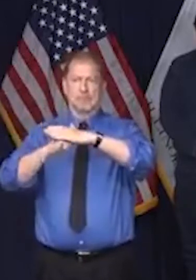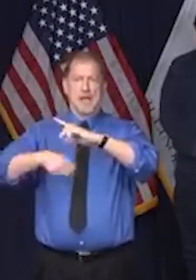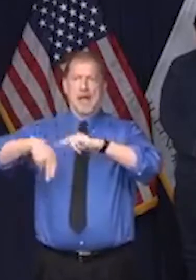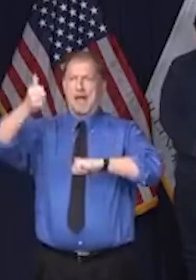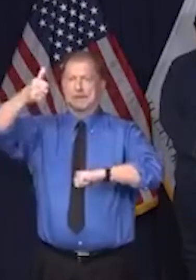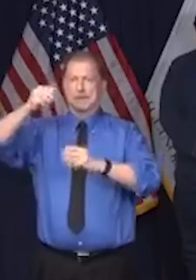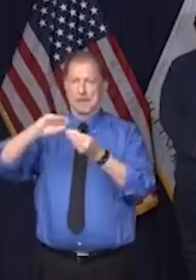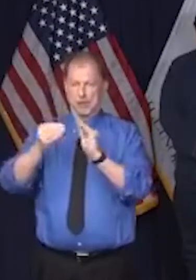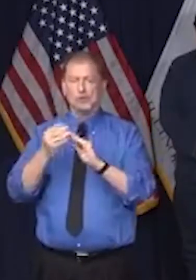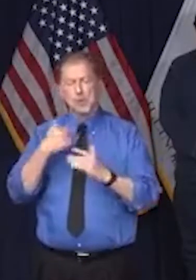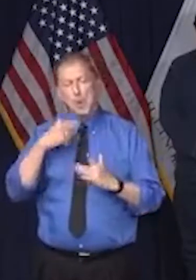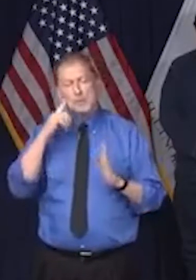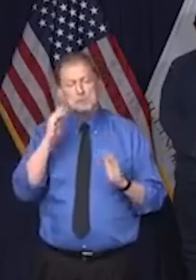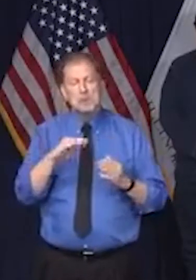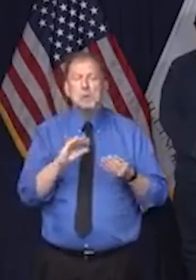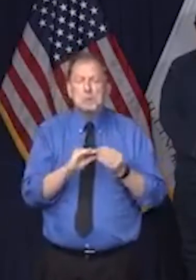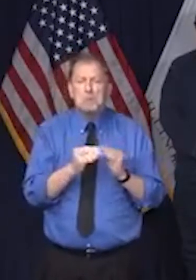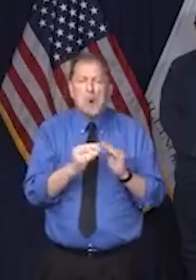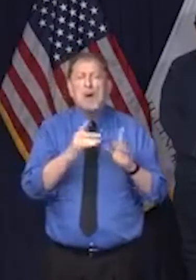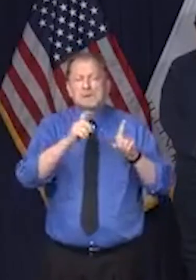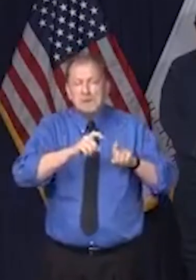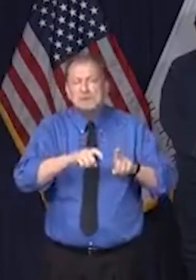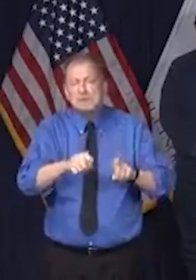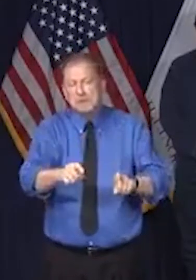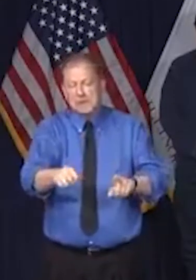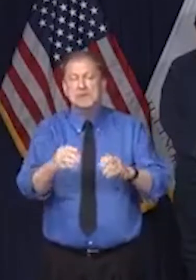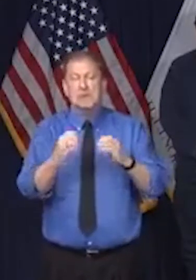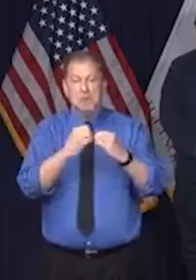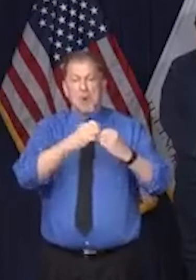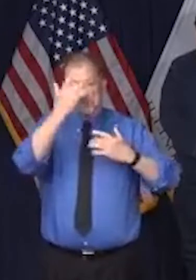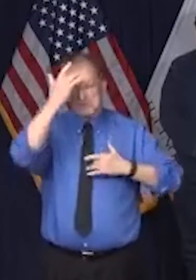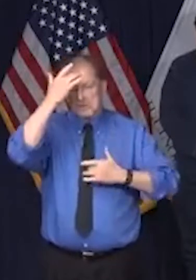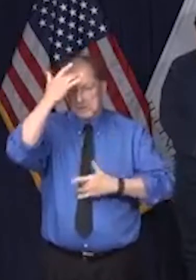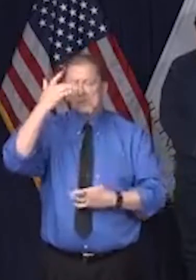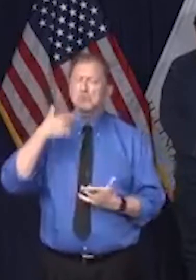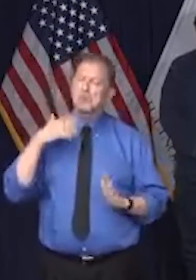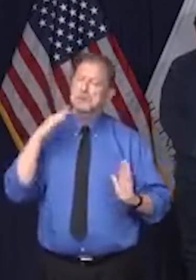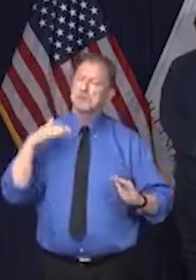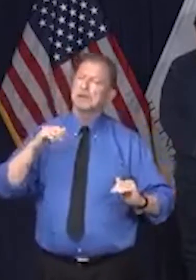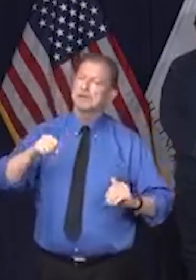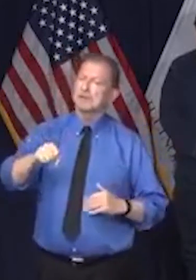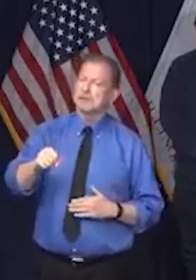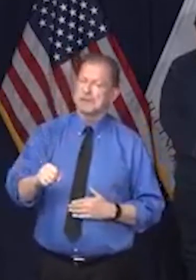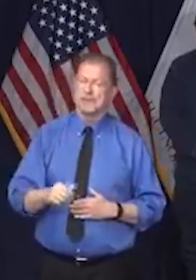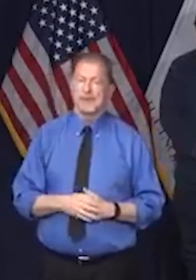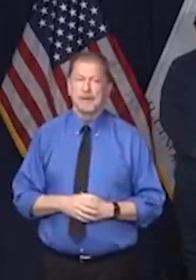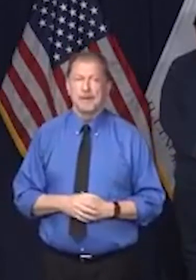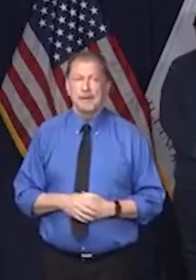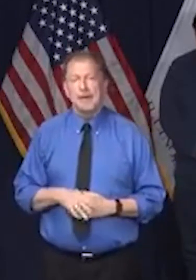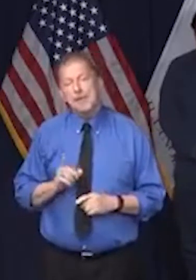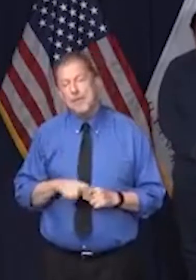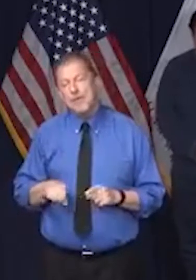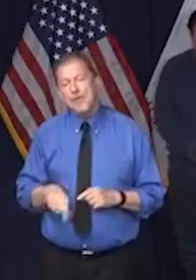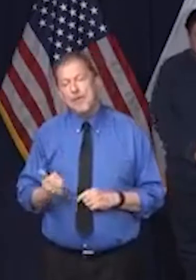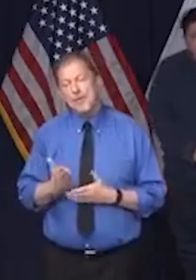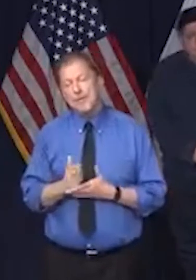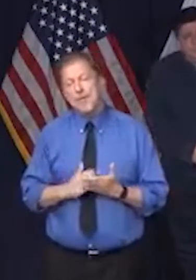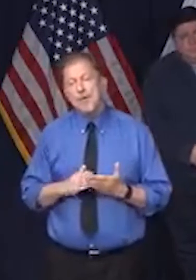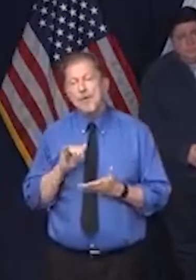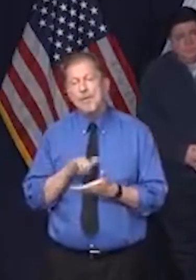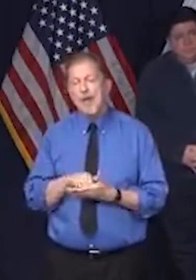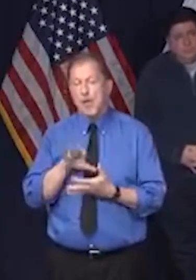that is an important thing to understand. And really another important part is with